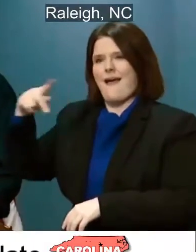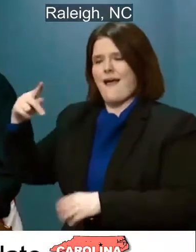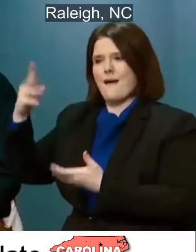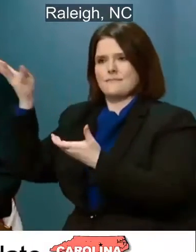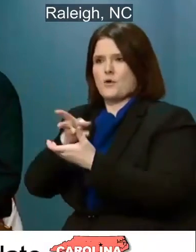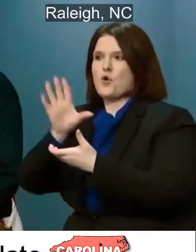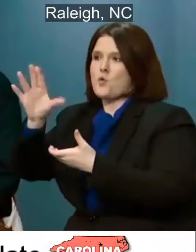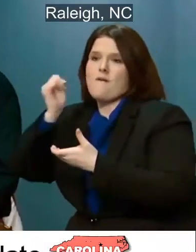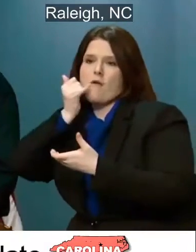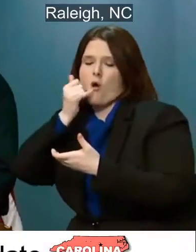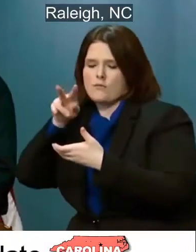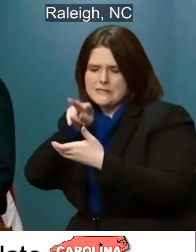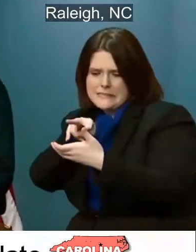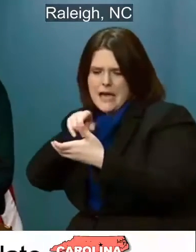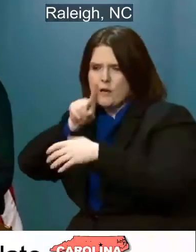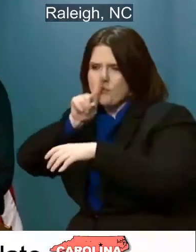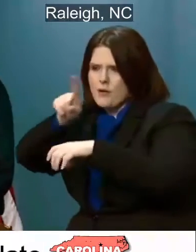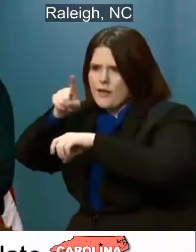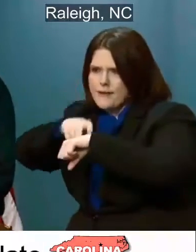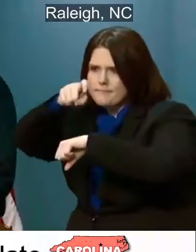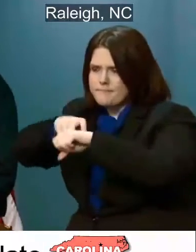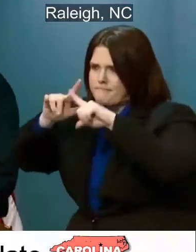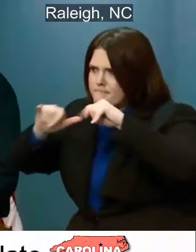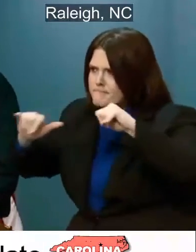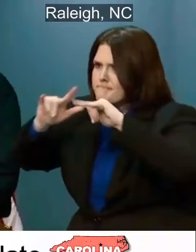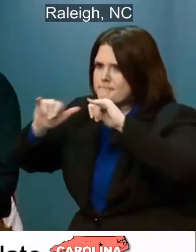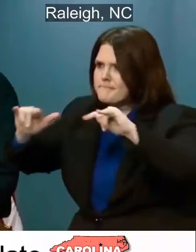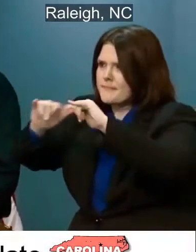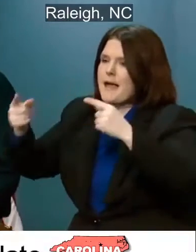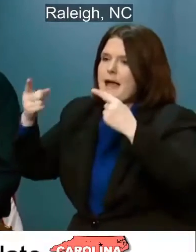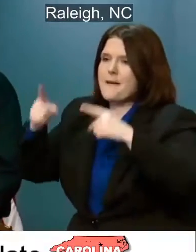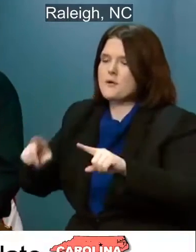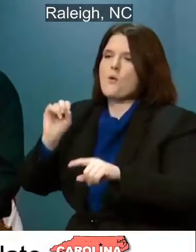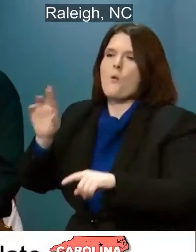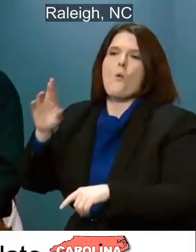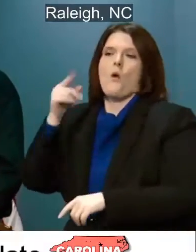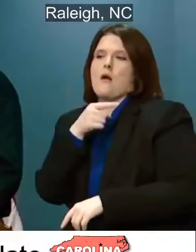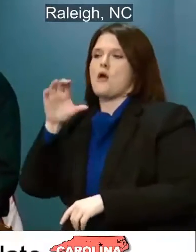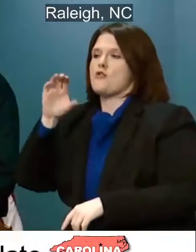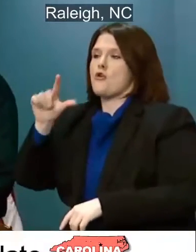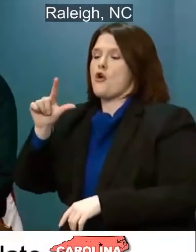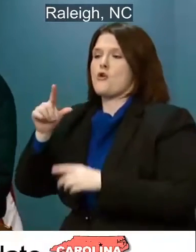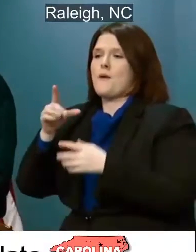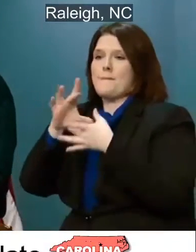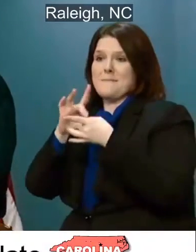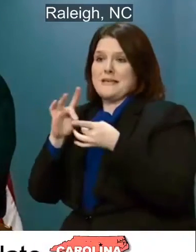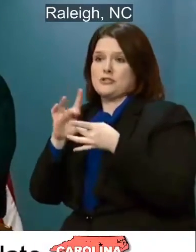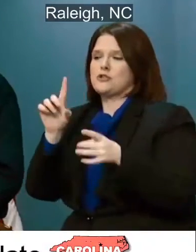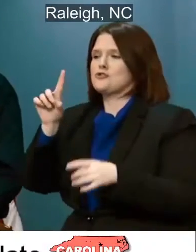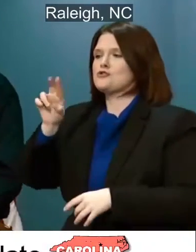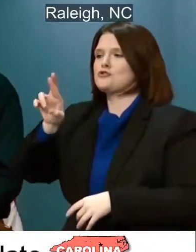real-time information about what's happening out there, or as Colonel mentioned,